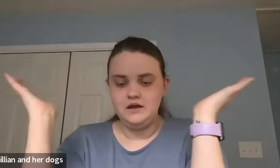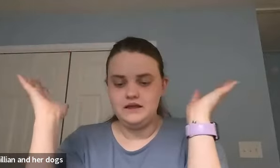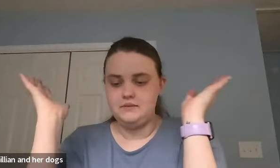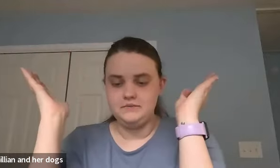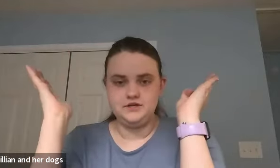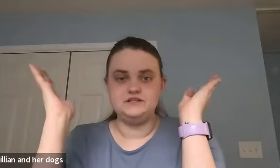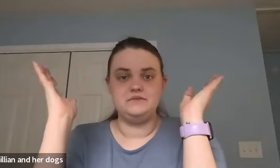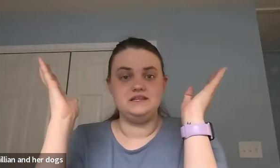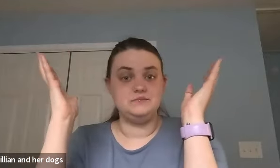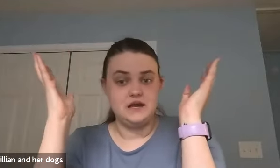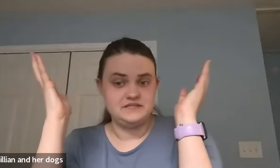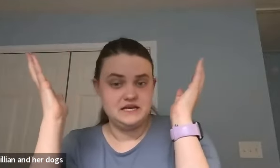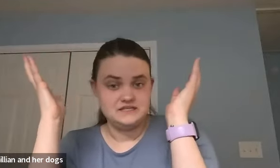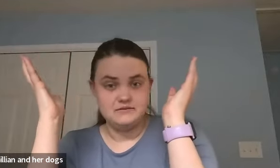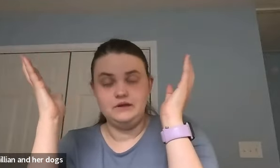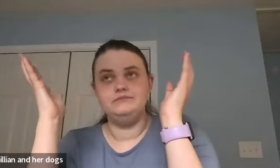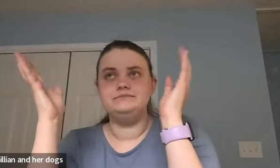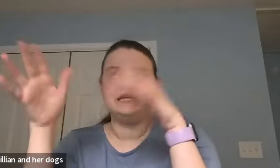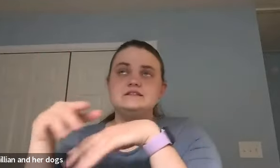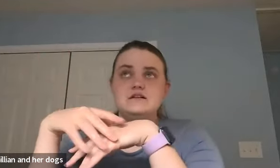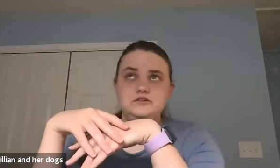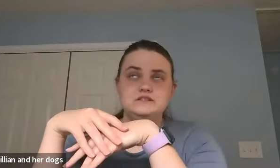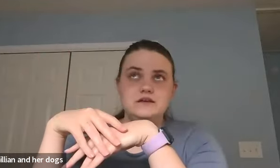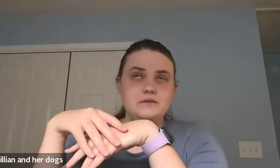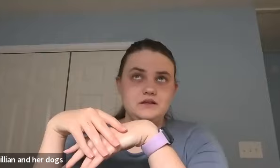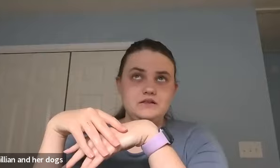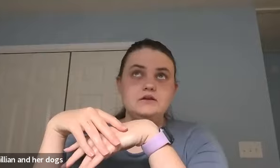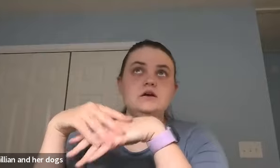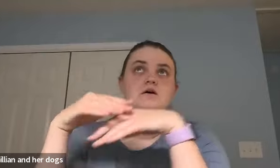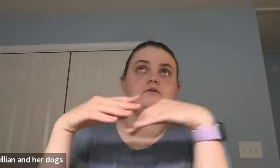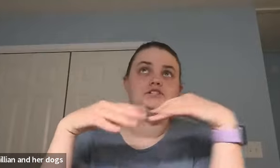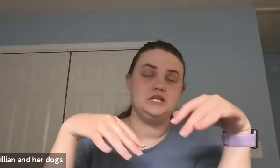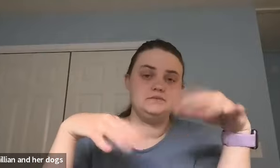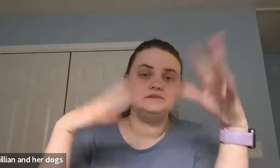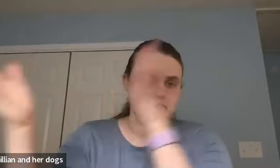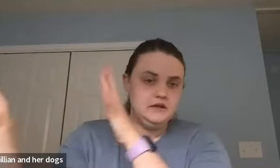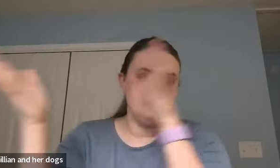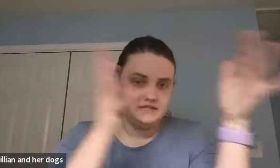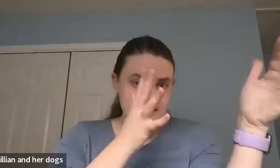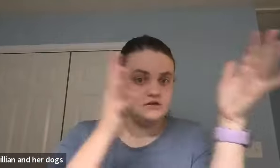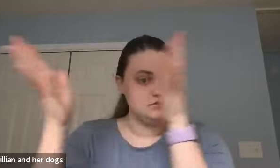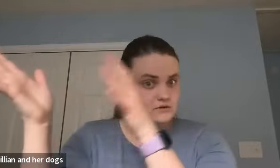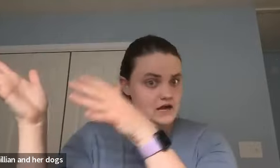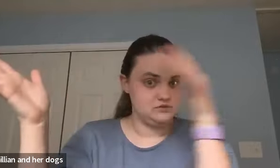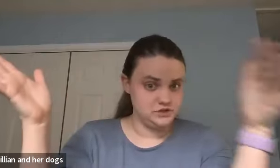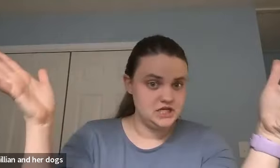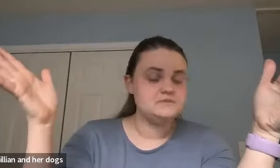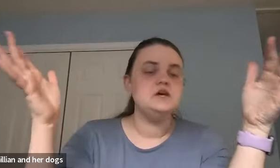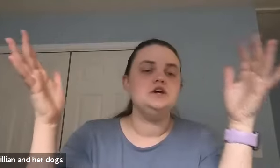like a barbecue or something and someone's got potato salad, you could sign that, be clear, or chips, potatoes or actual chips, you